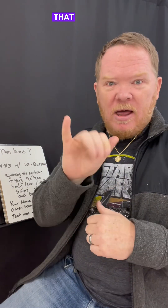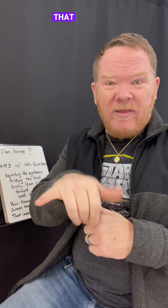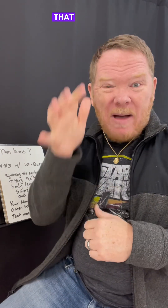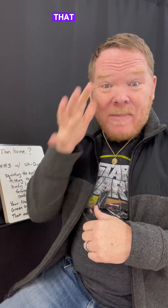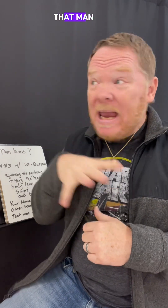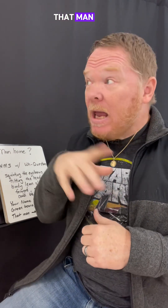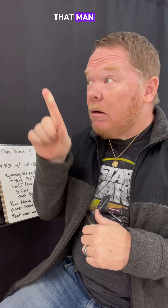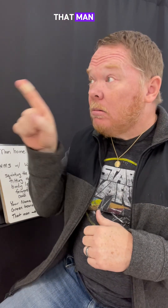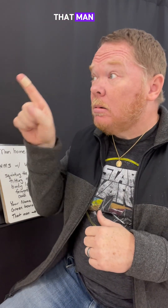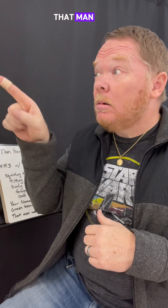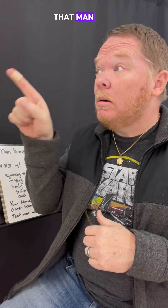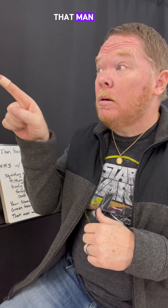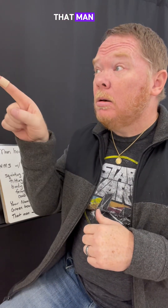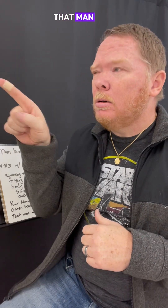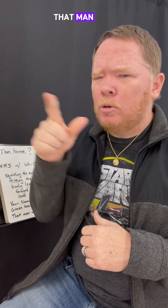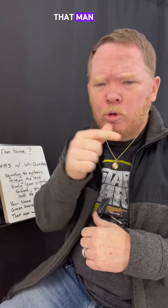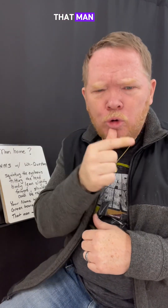That man? Who?